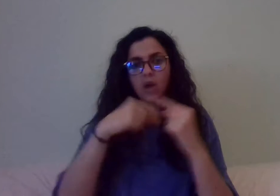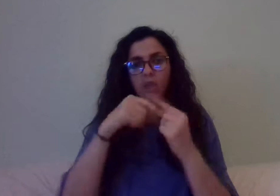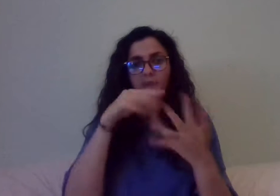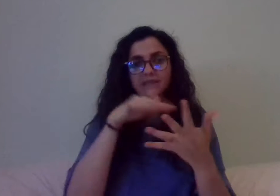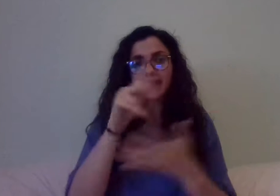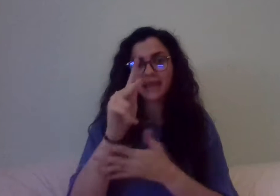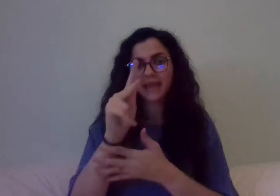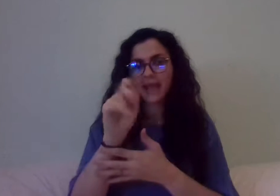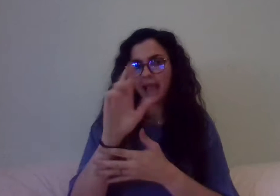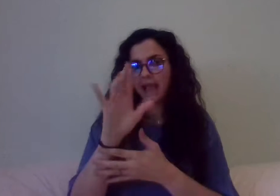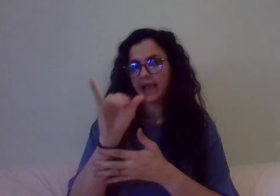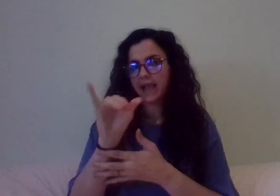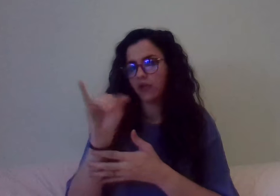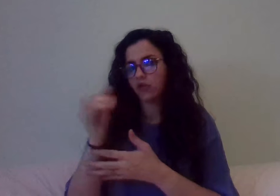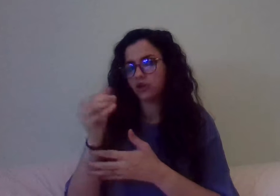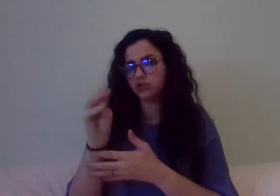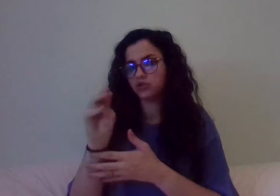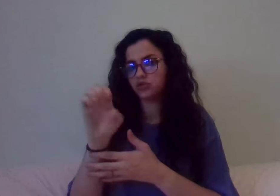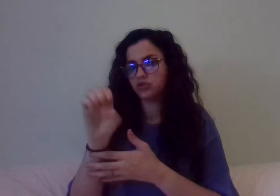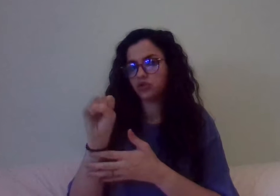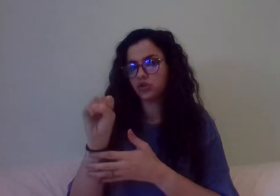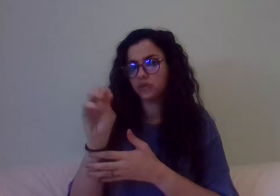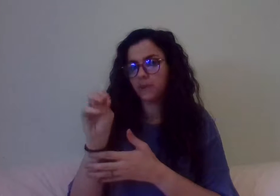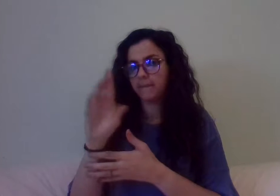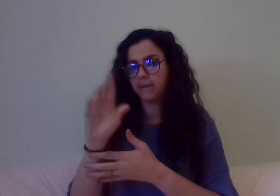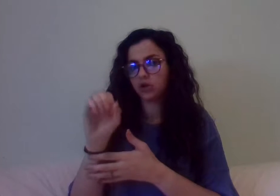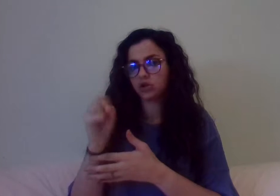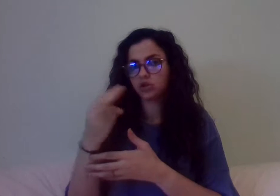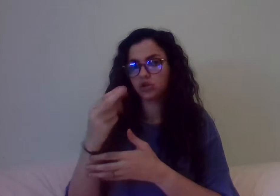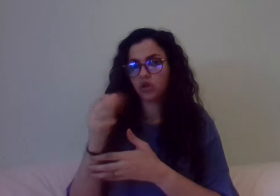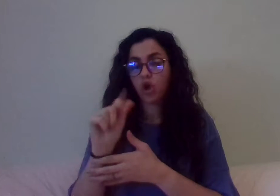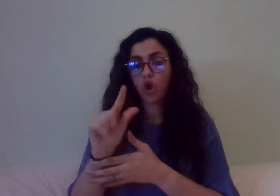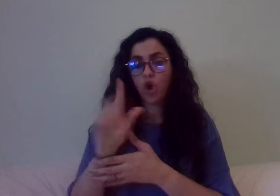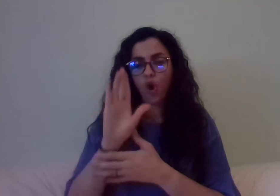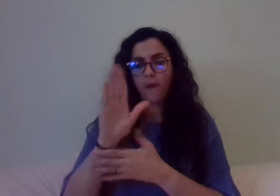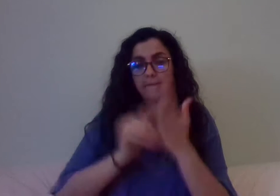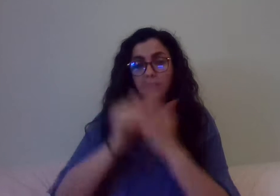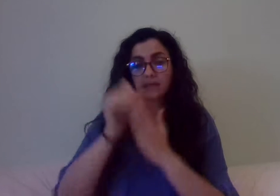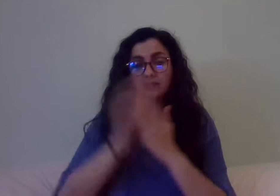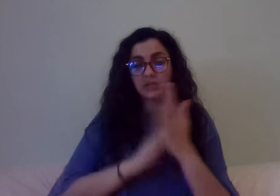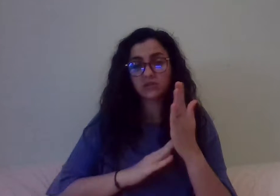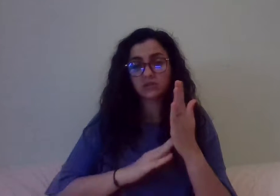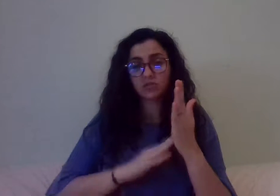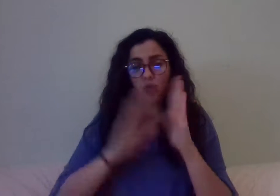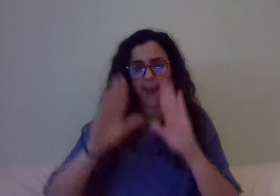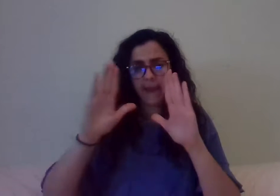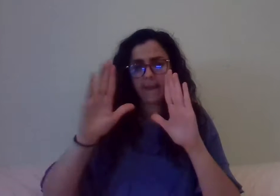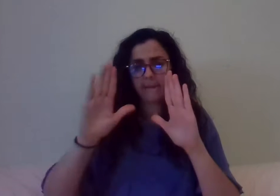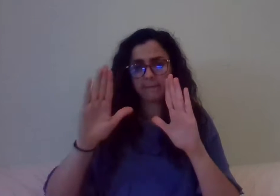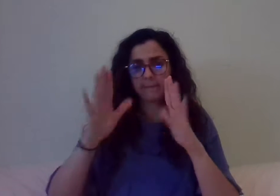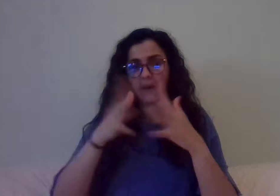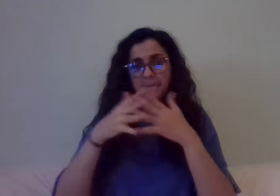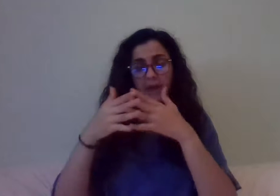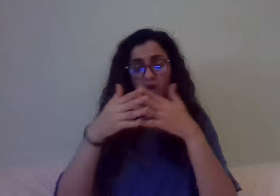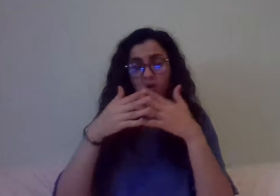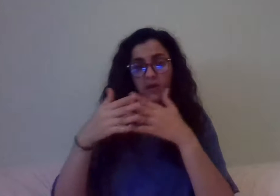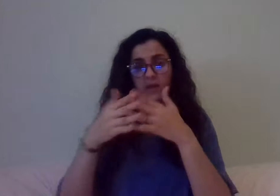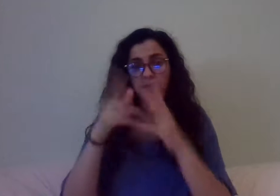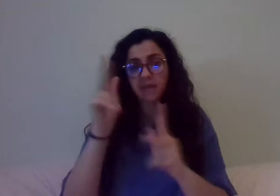Marshall's paintings of Great America, that you have this passage of people from Africa into the